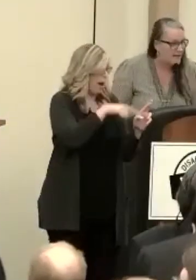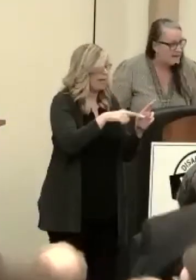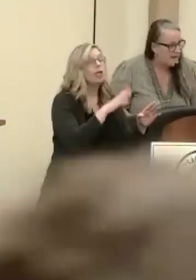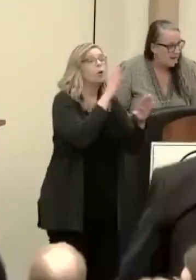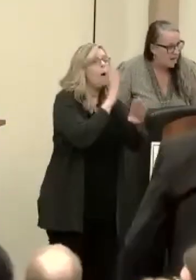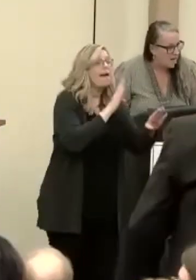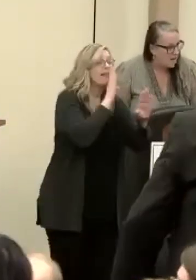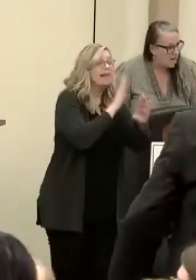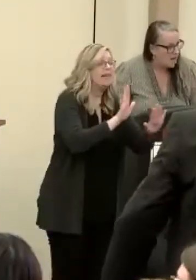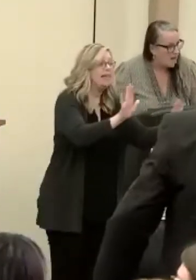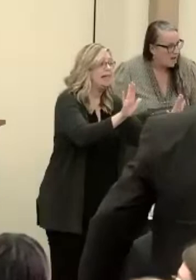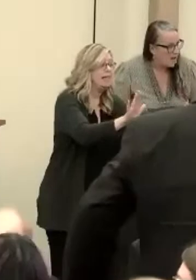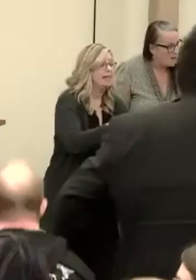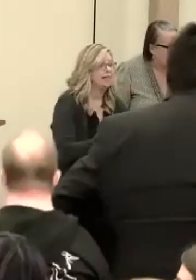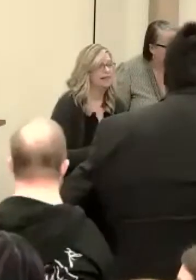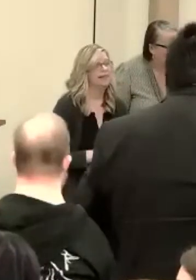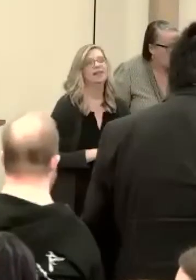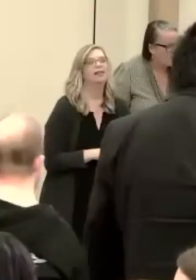quietly,